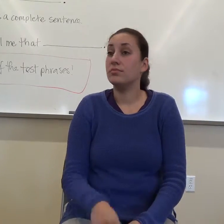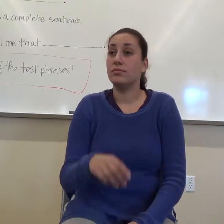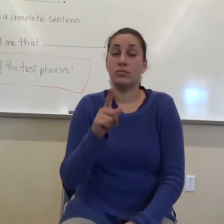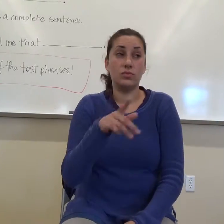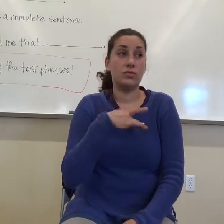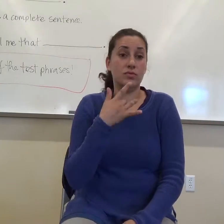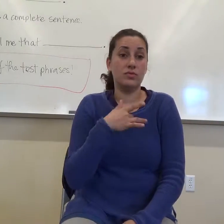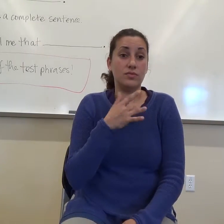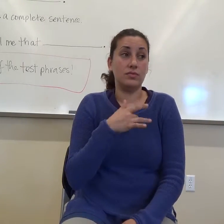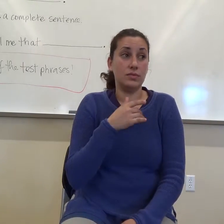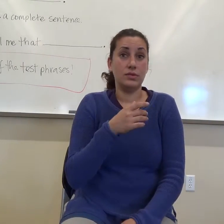sure these two are wrong,